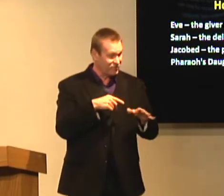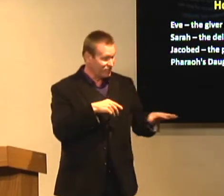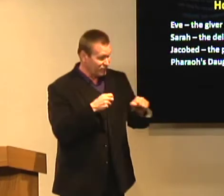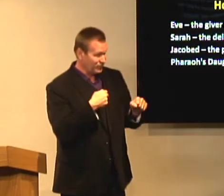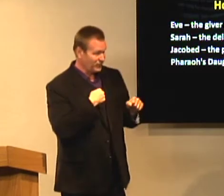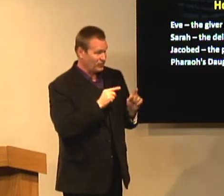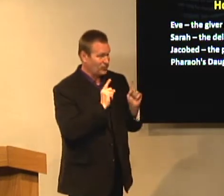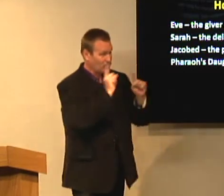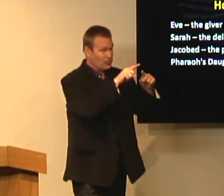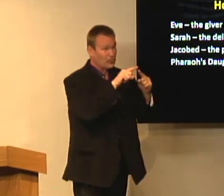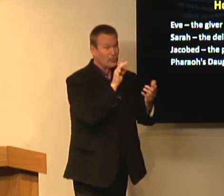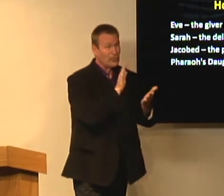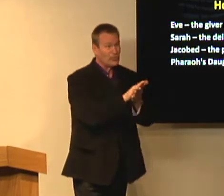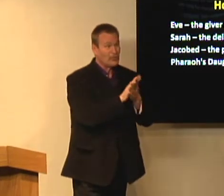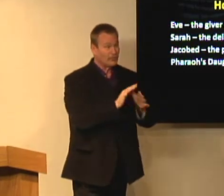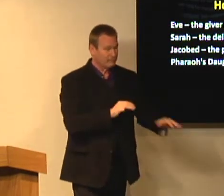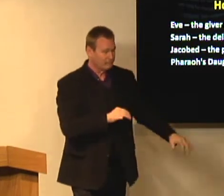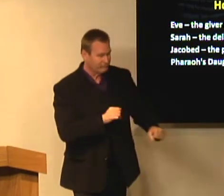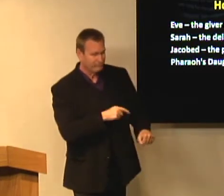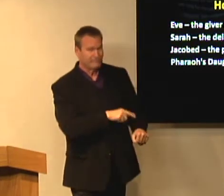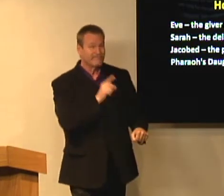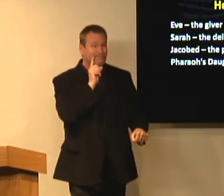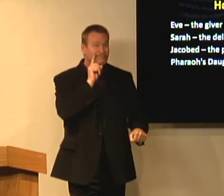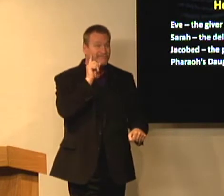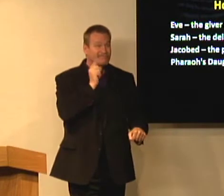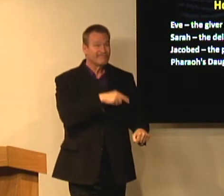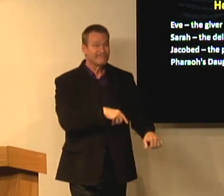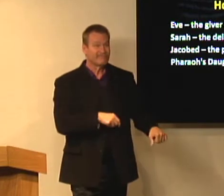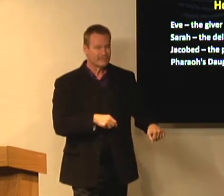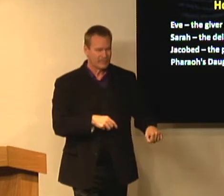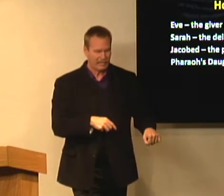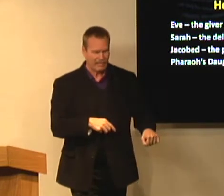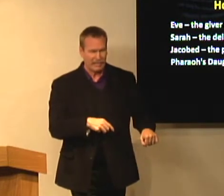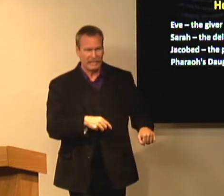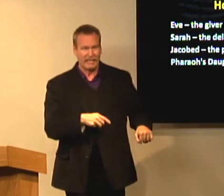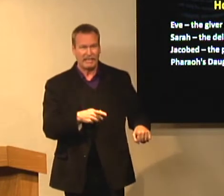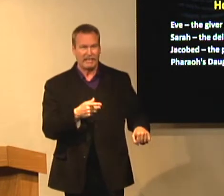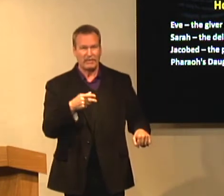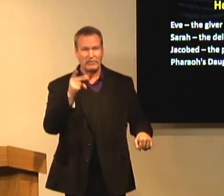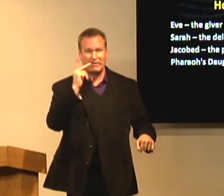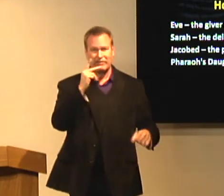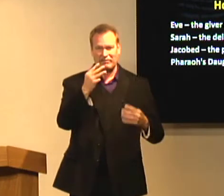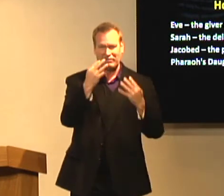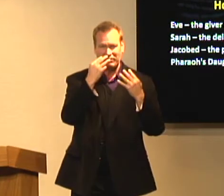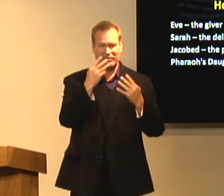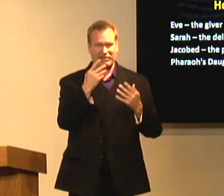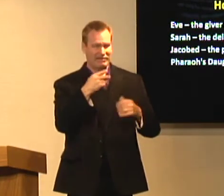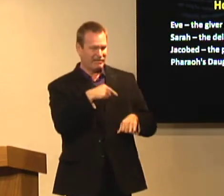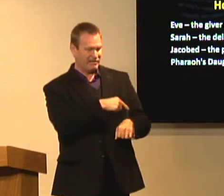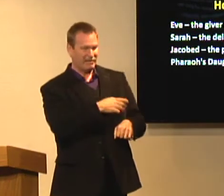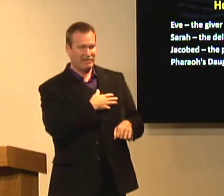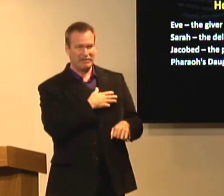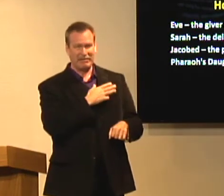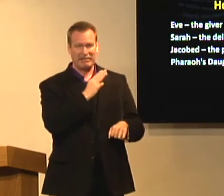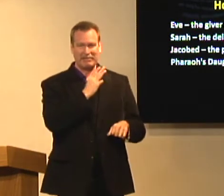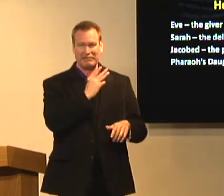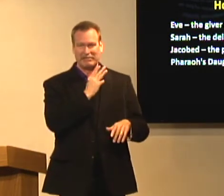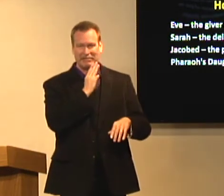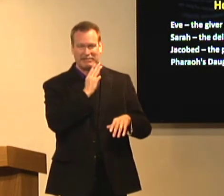any confusion in her life when she saw that lady, when she saw that baby. You know, it's like when you take your child to deaf school, take your